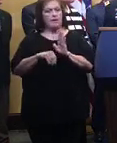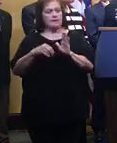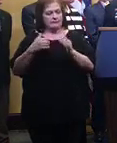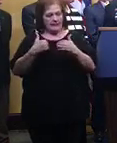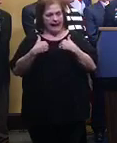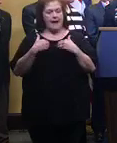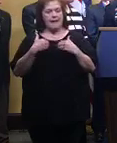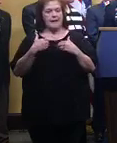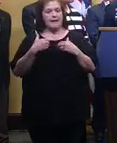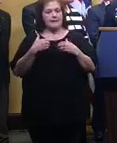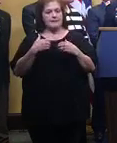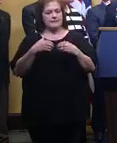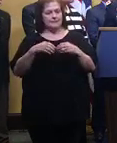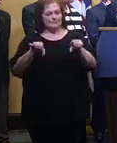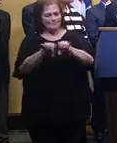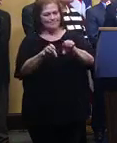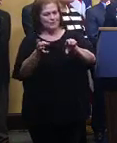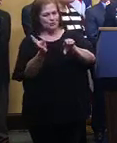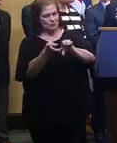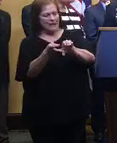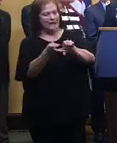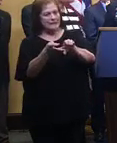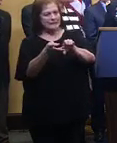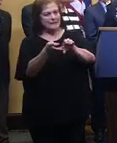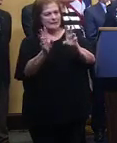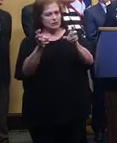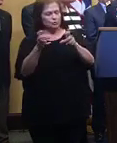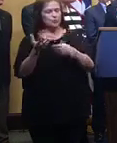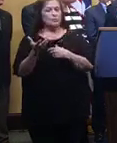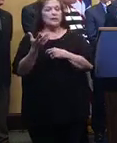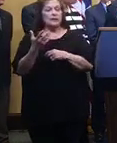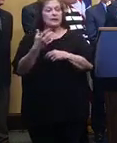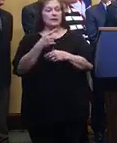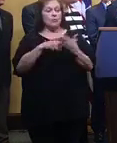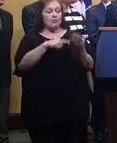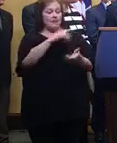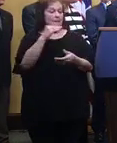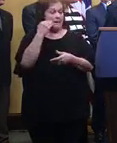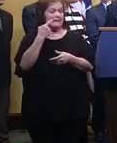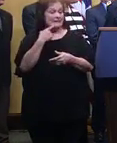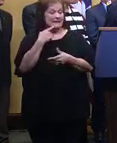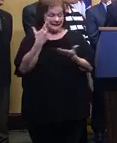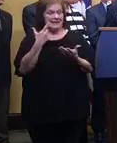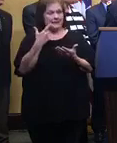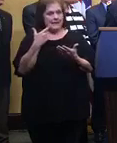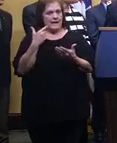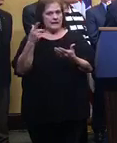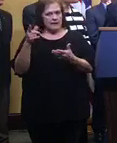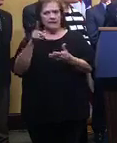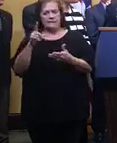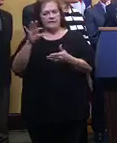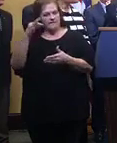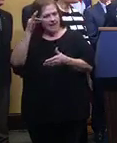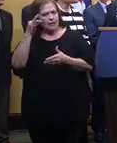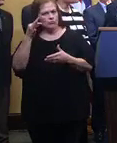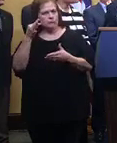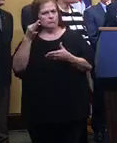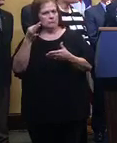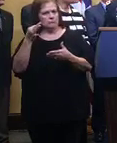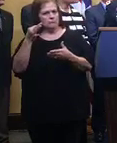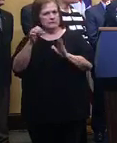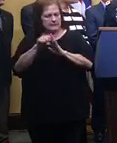issue like this. So to me, this is a good news story, and just like the mayor said, that there is a significant federal investment with